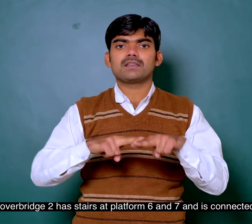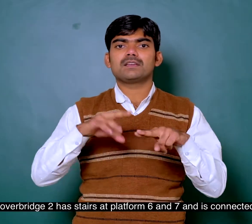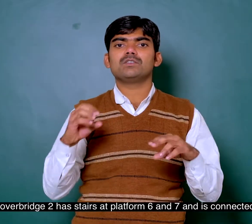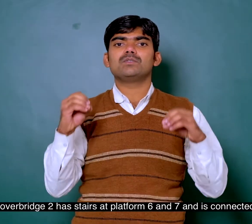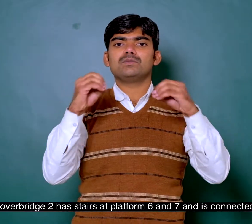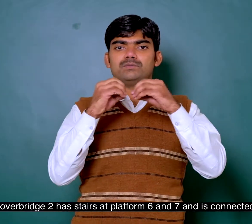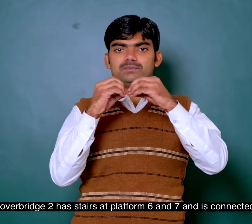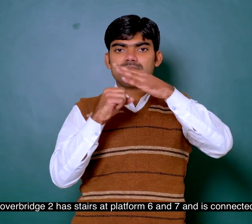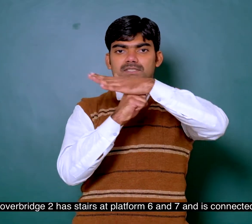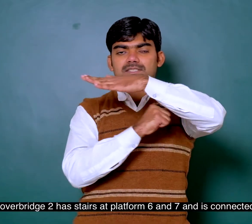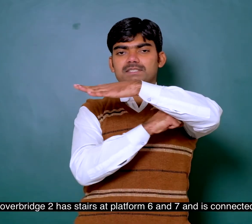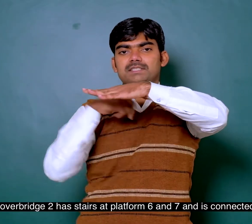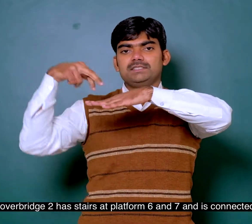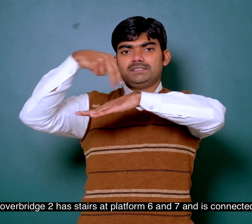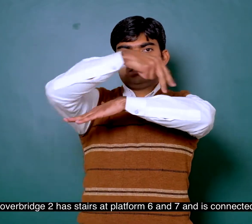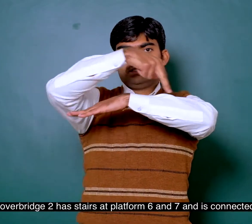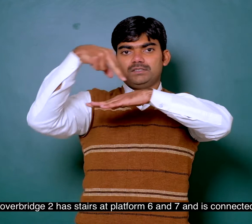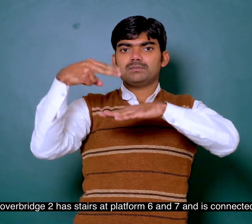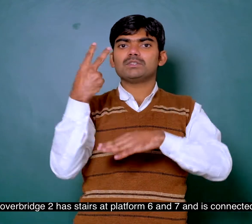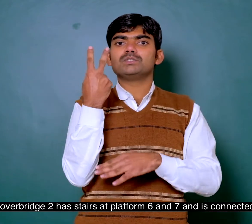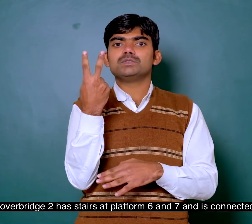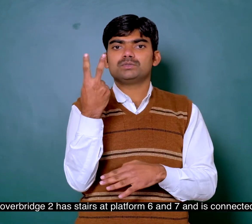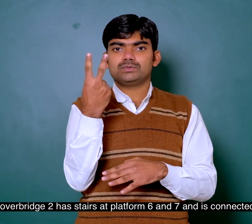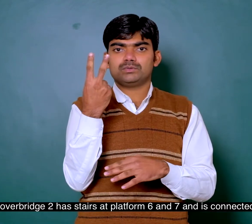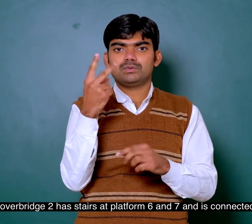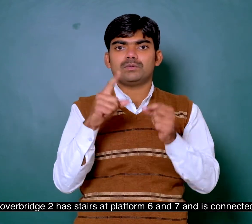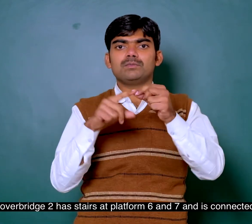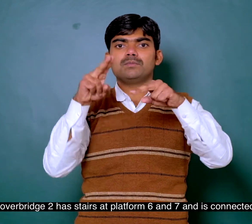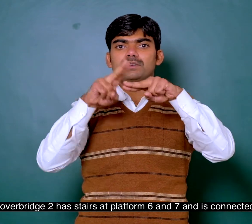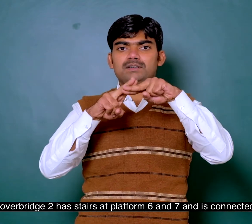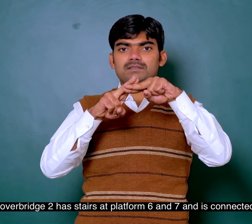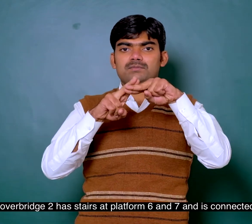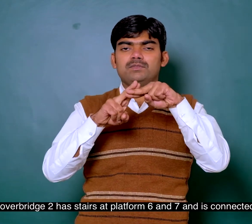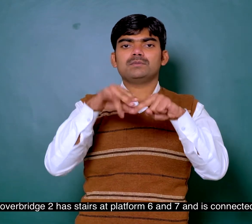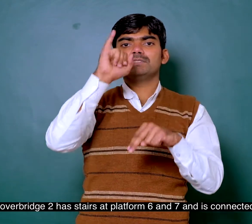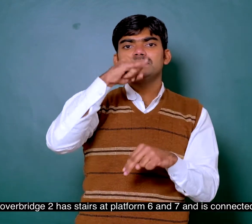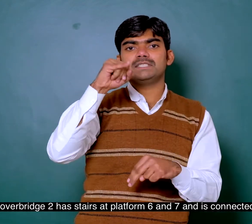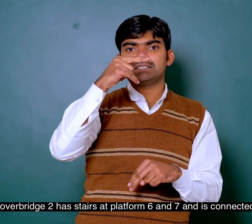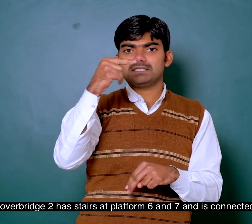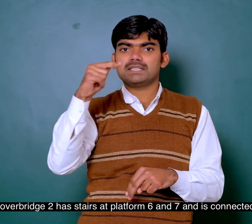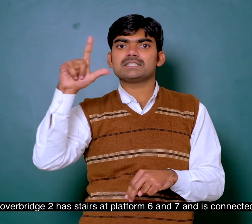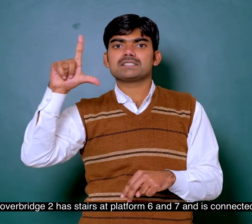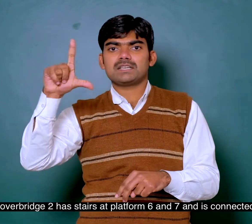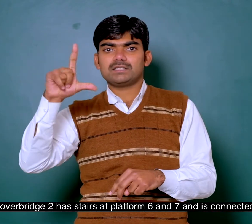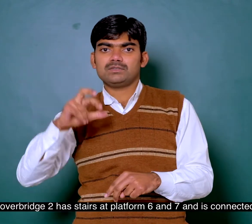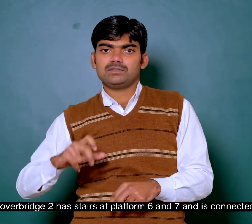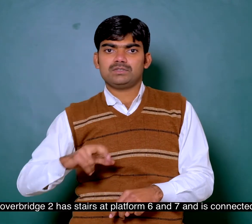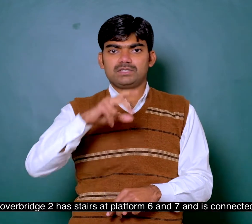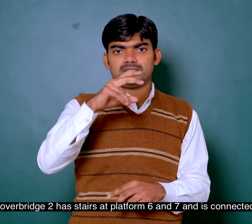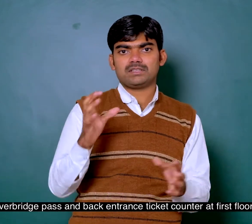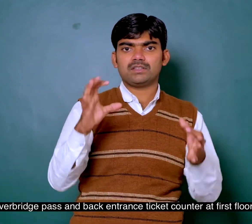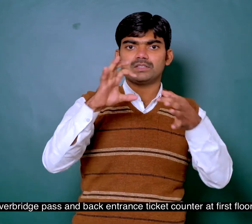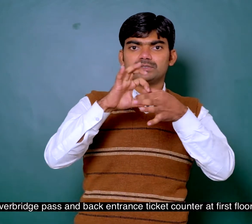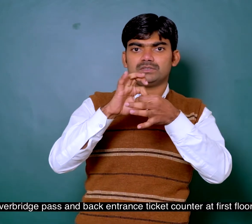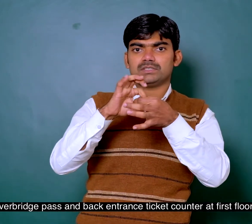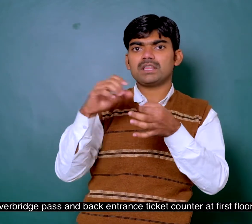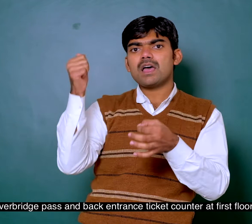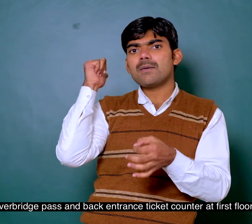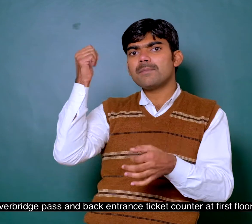Footover Bridge 2 has stairs at platform 6 and 7 and is connected to overbridge pass